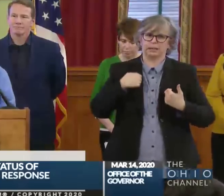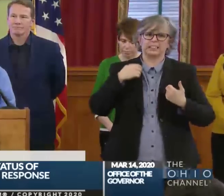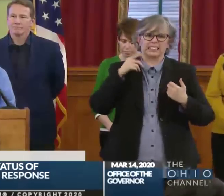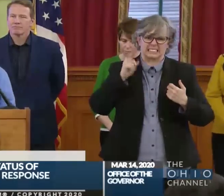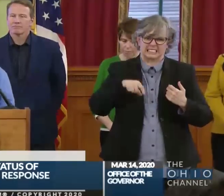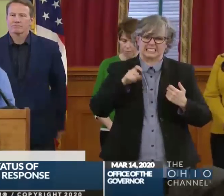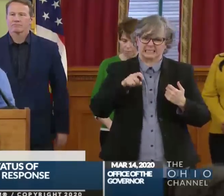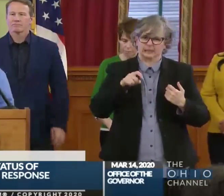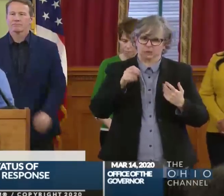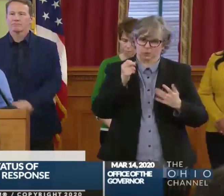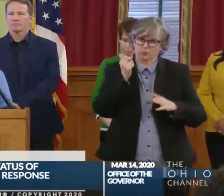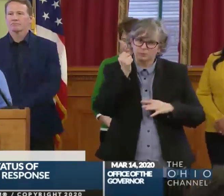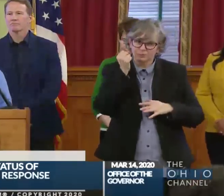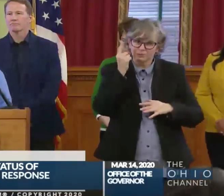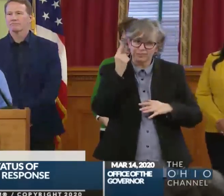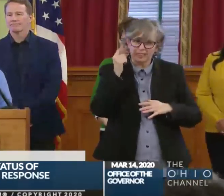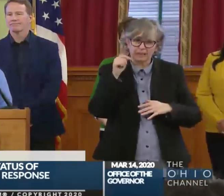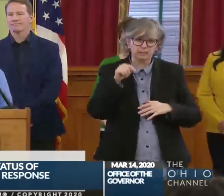this is not a sprint.